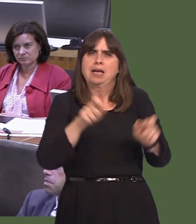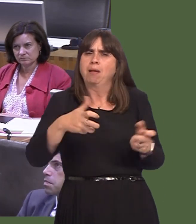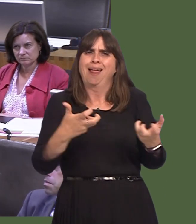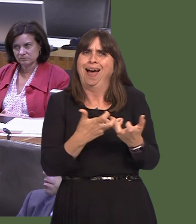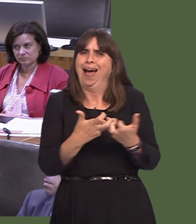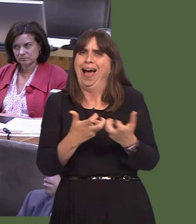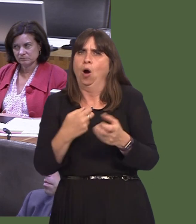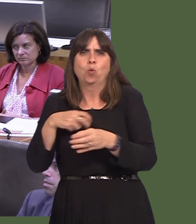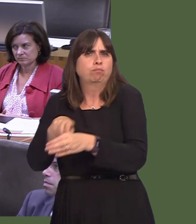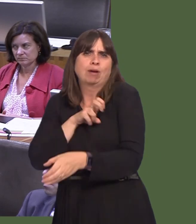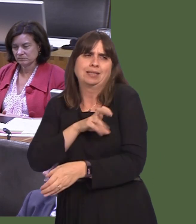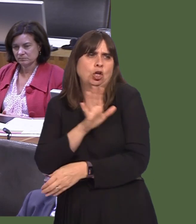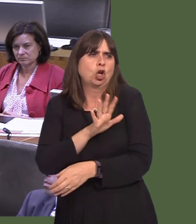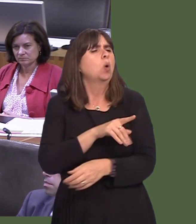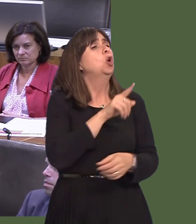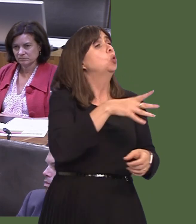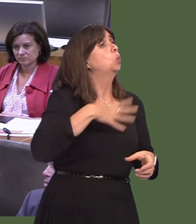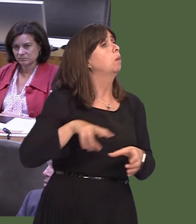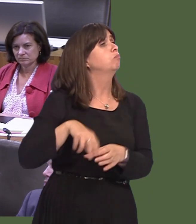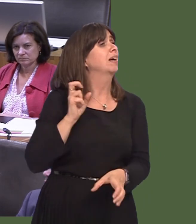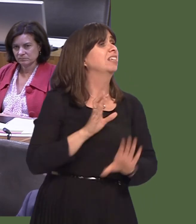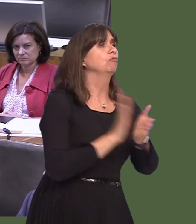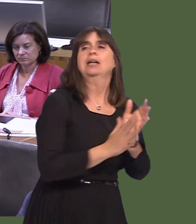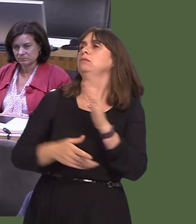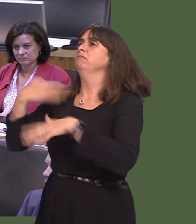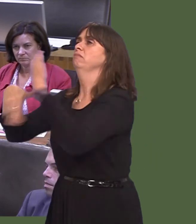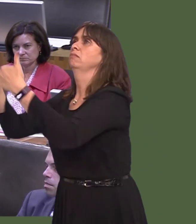Brexit happens. People have decided the direction. They have every